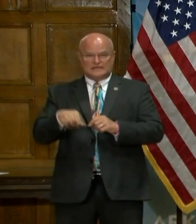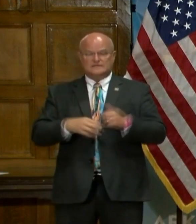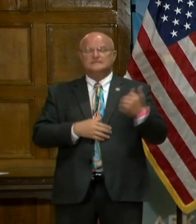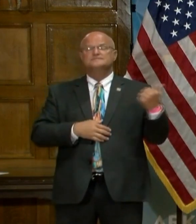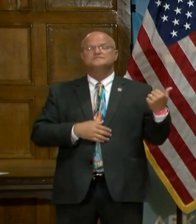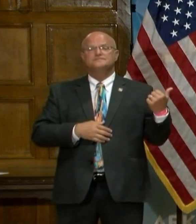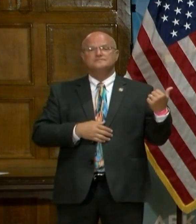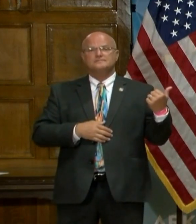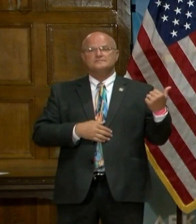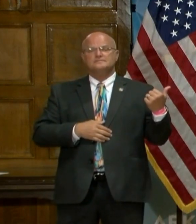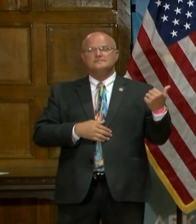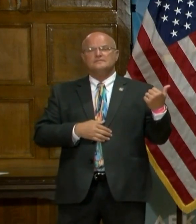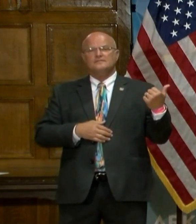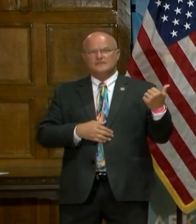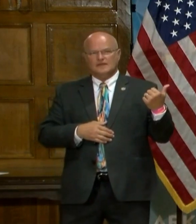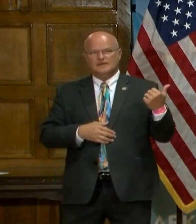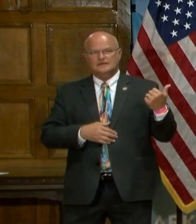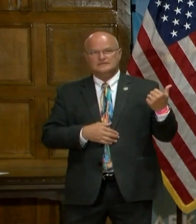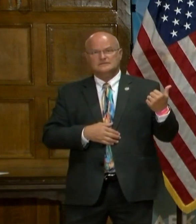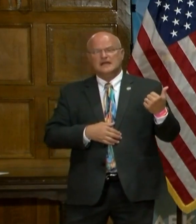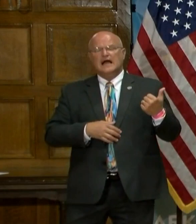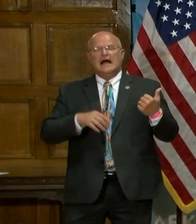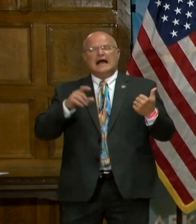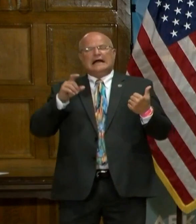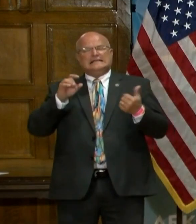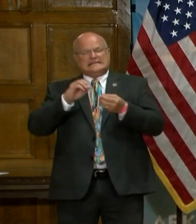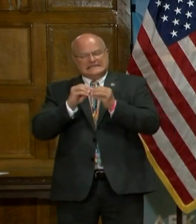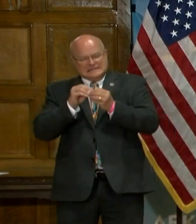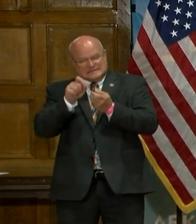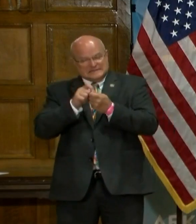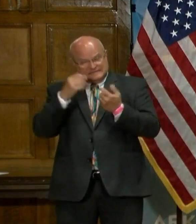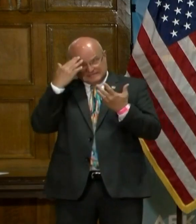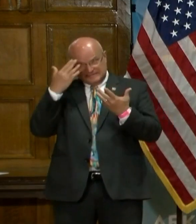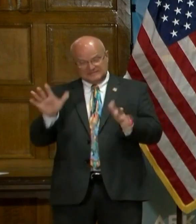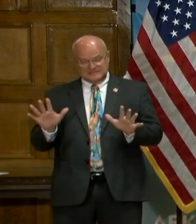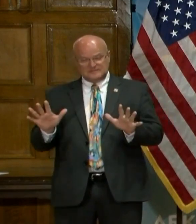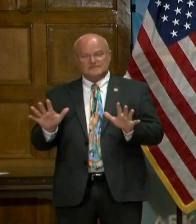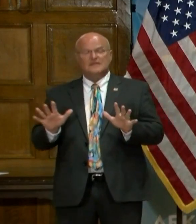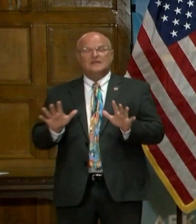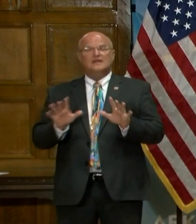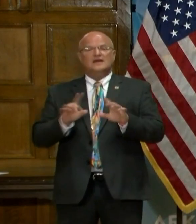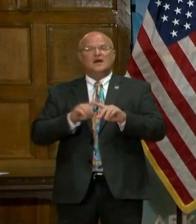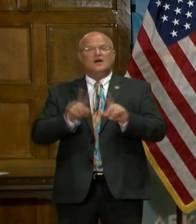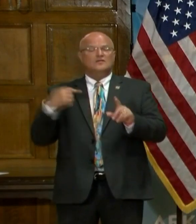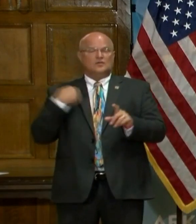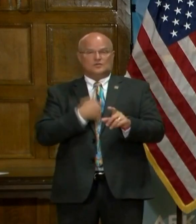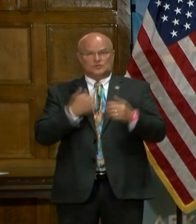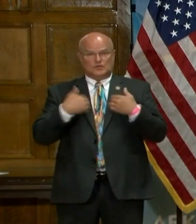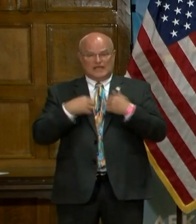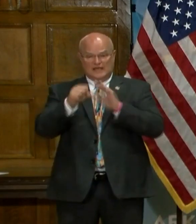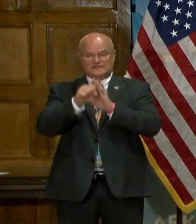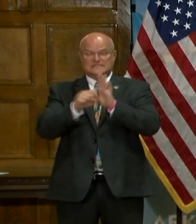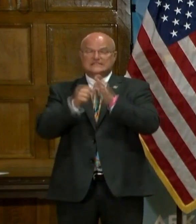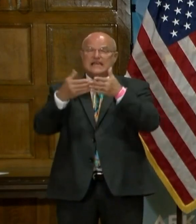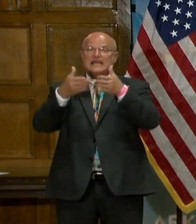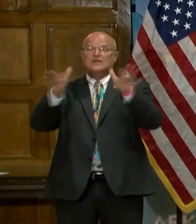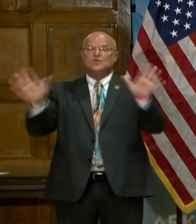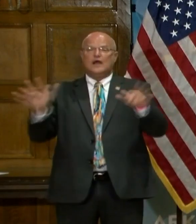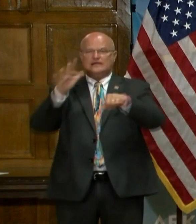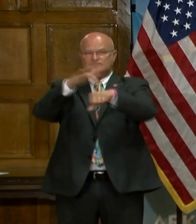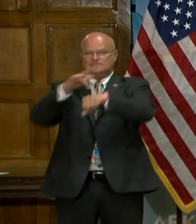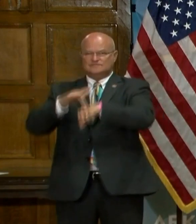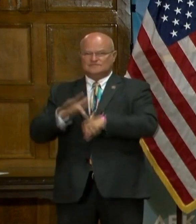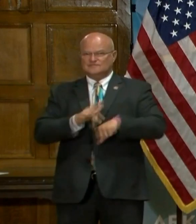directives? Would have to get you that number specifically. Of course, we have statewide reach